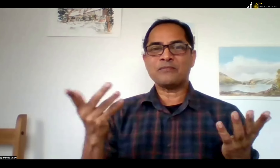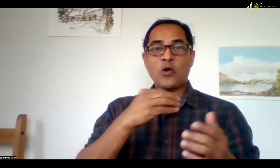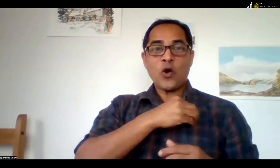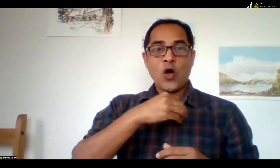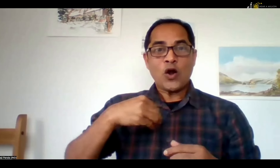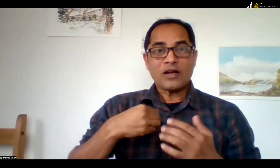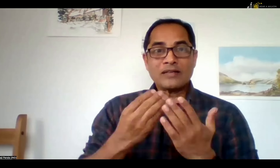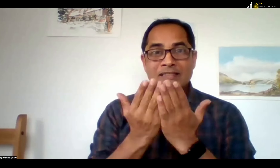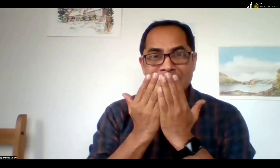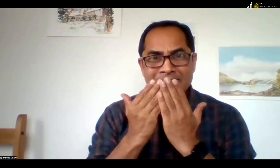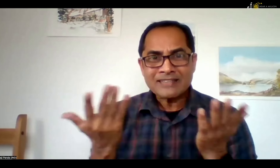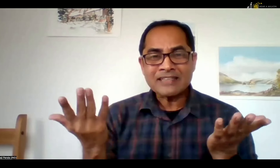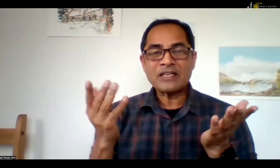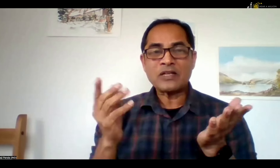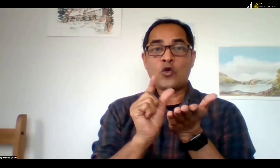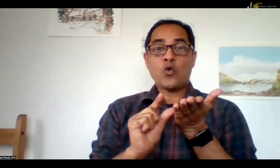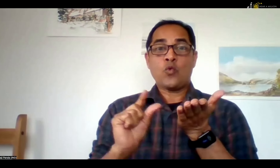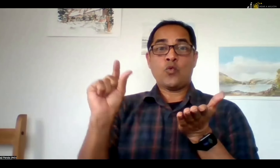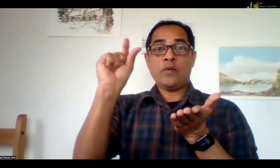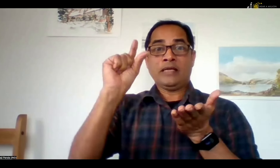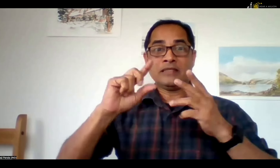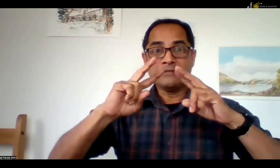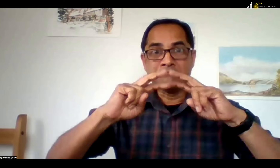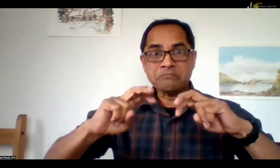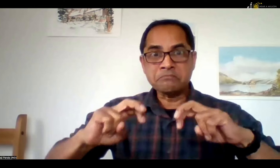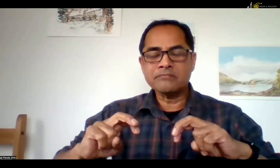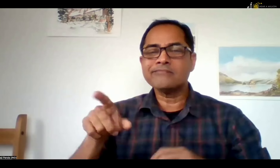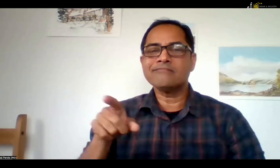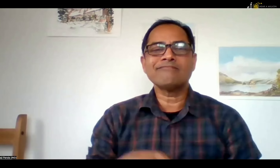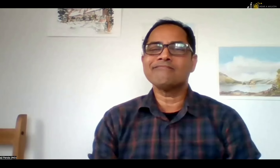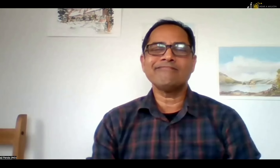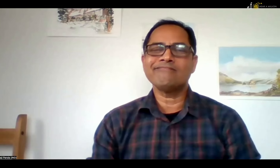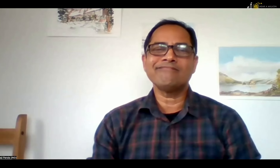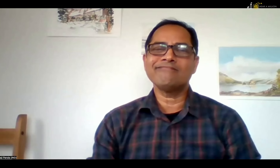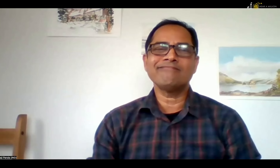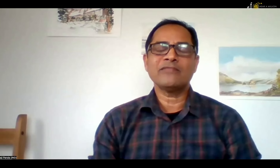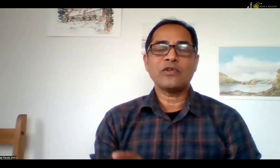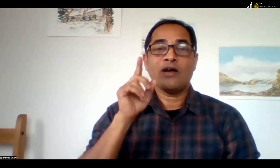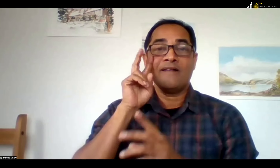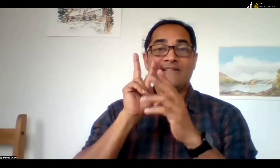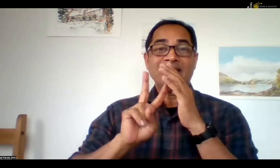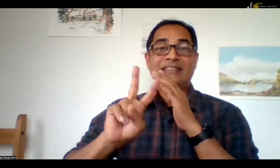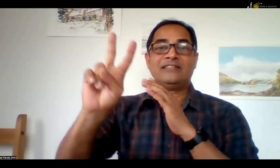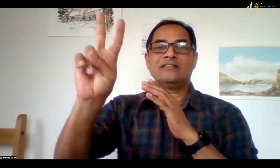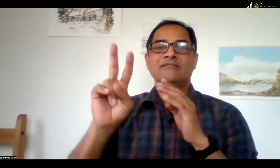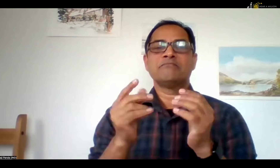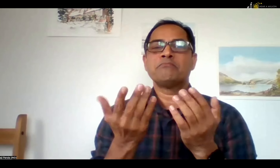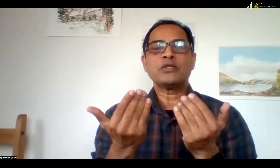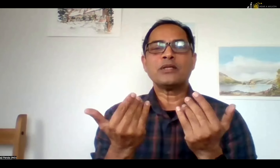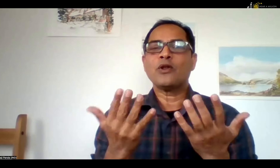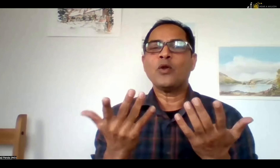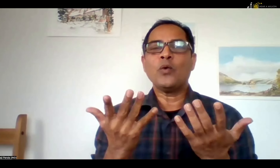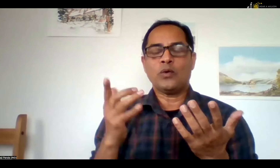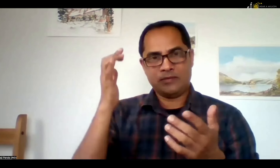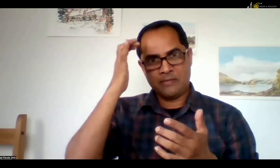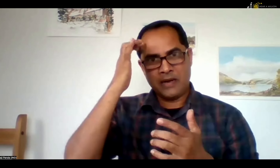know, thinking about going into civil services, going into higher education, research practices in universities,